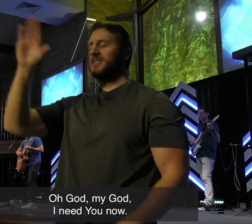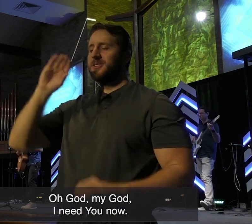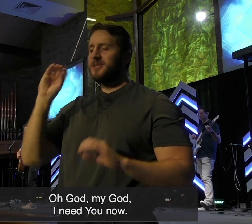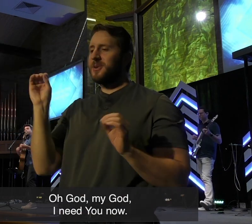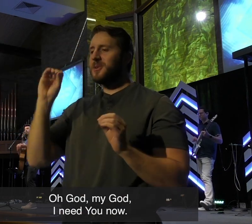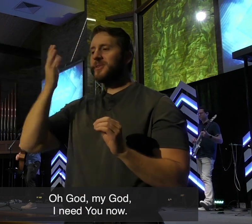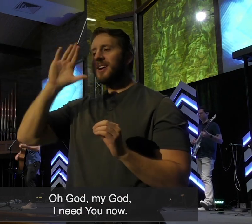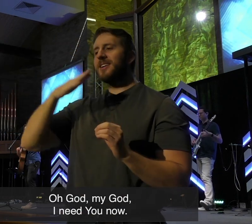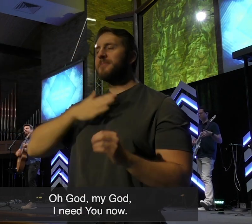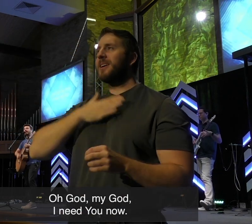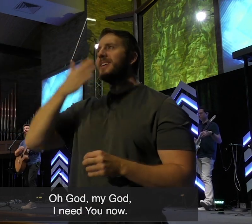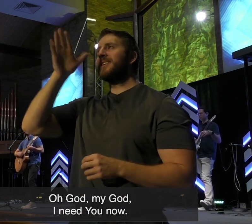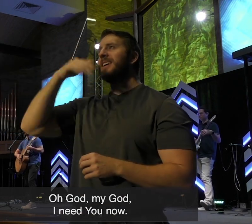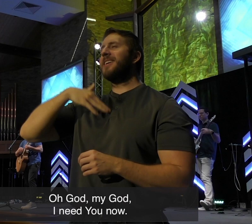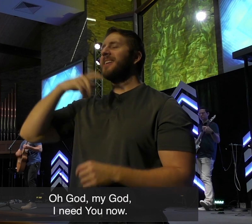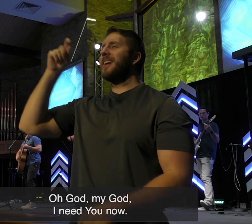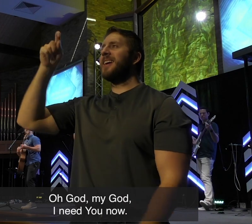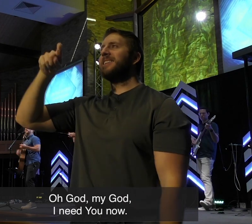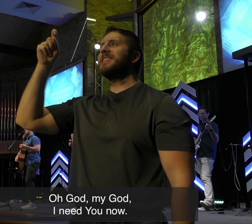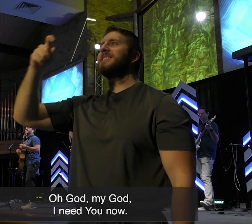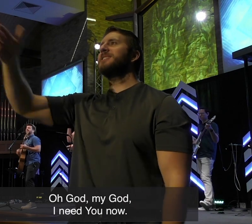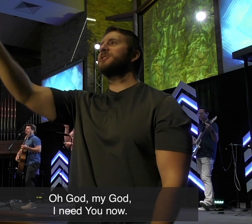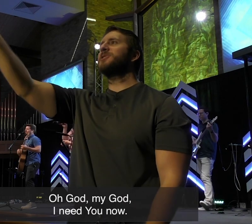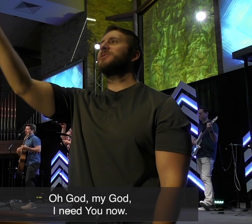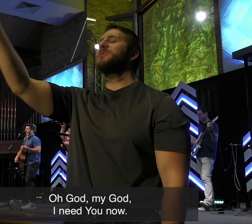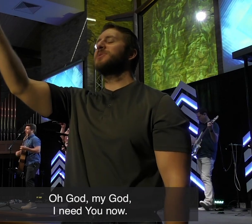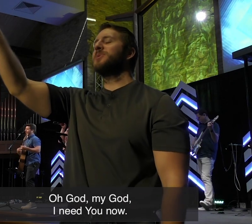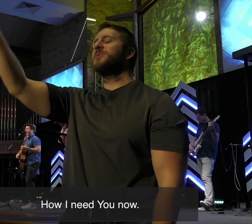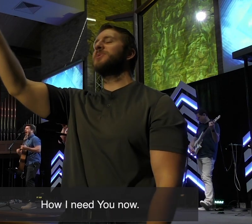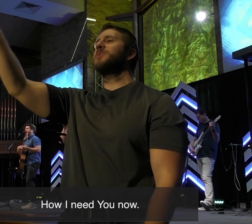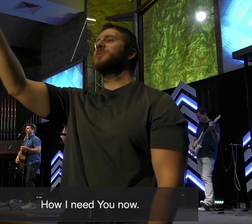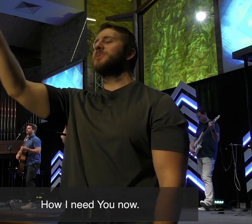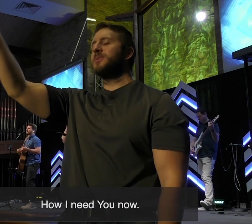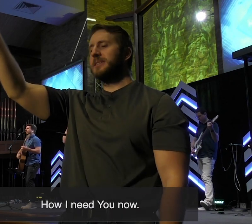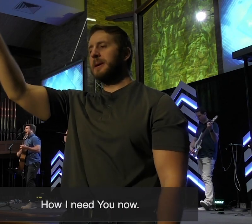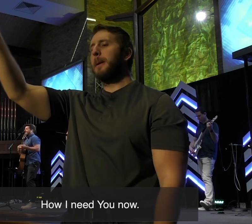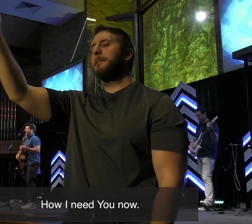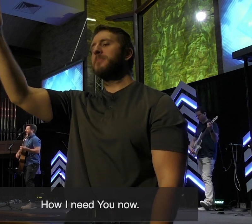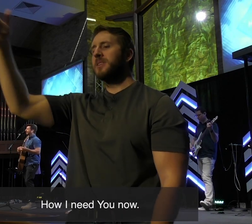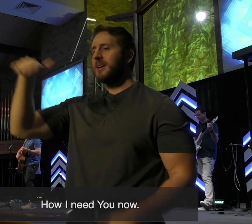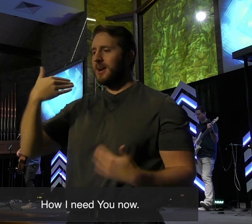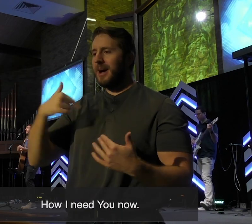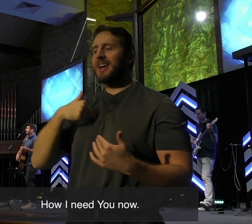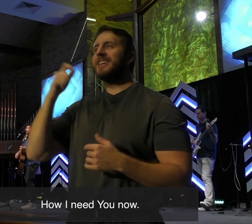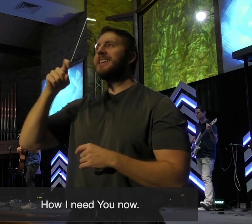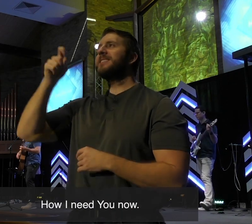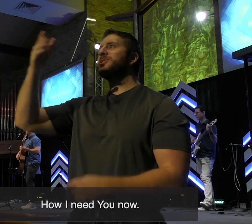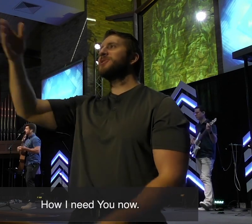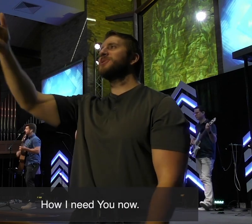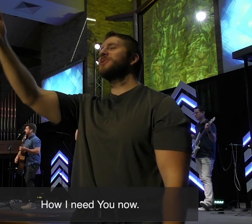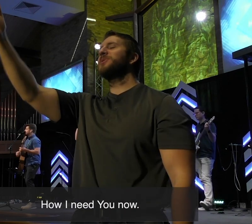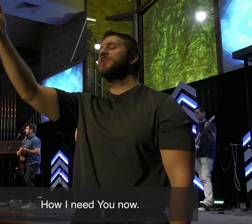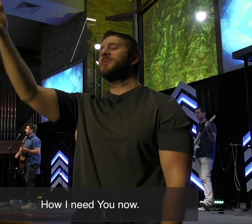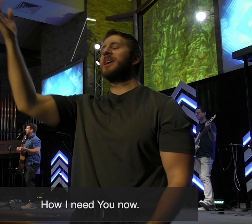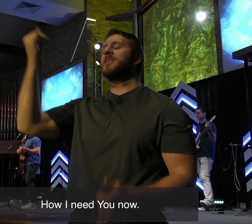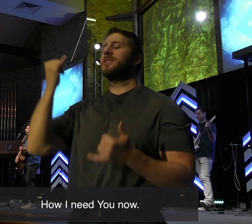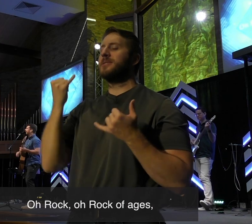you. Oh God, my God, I need you now. How I need